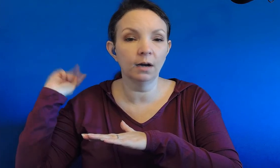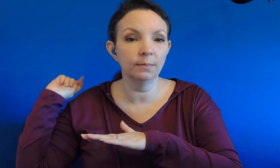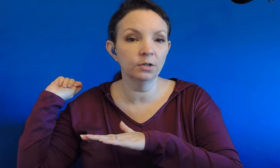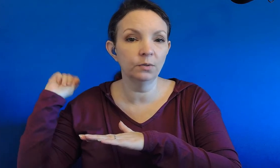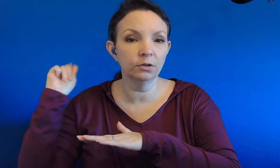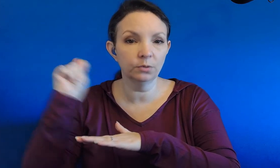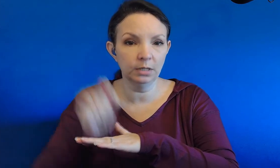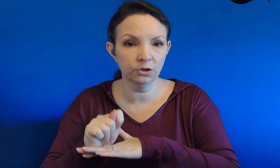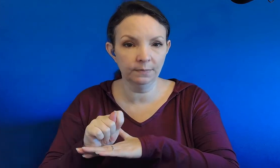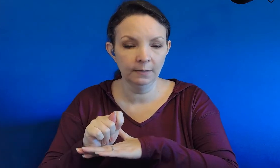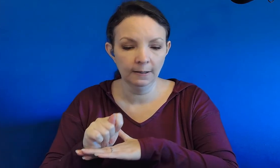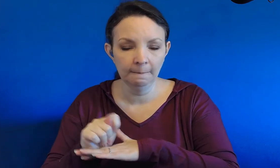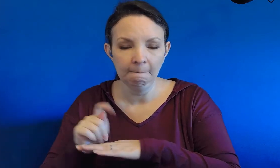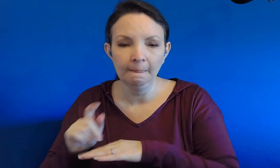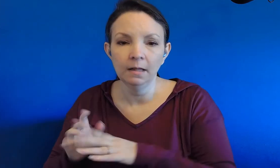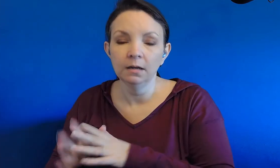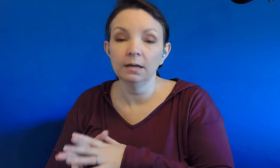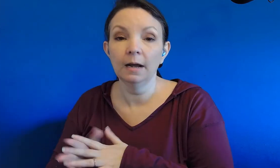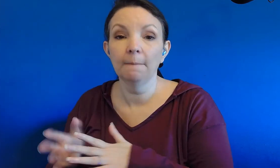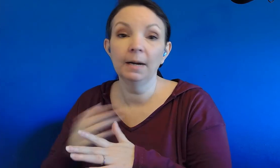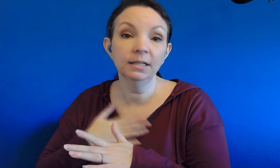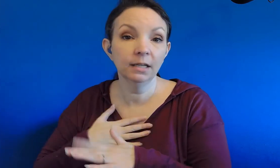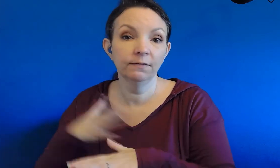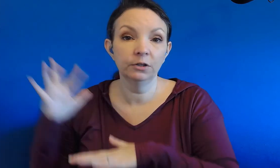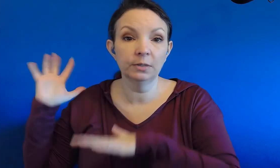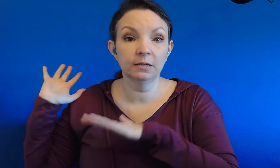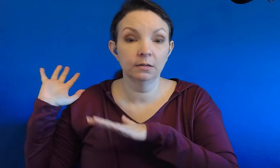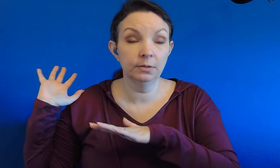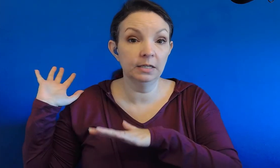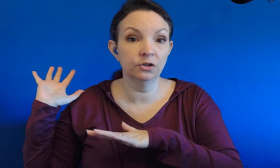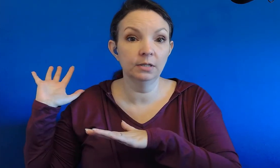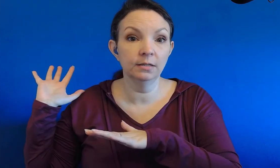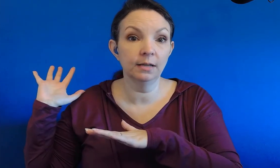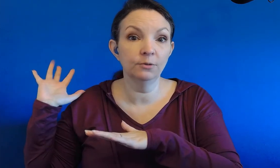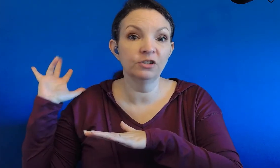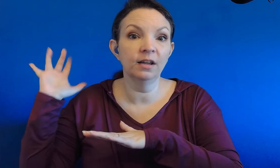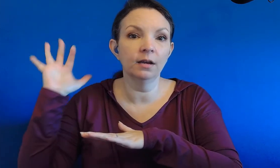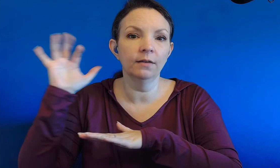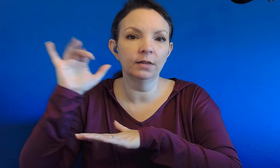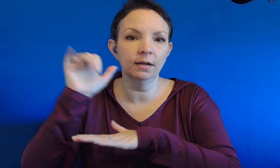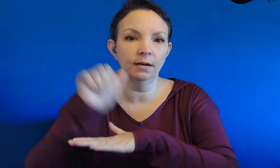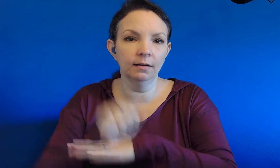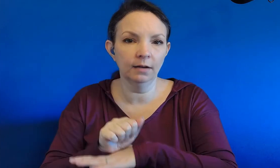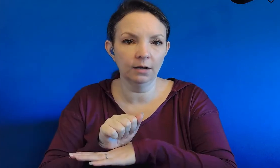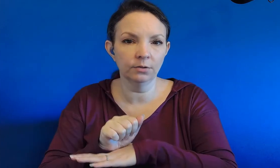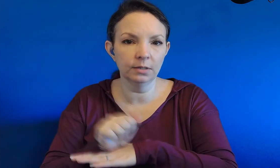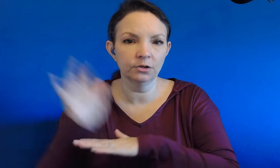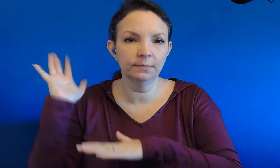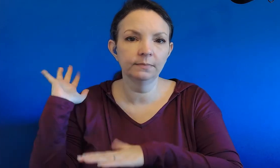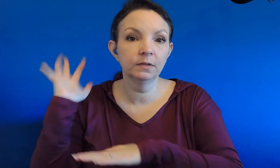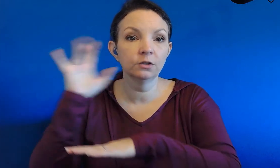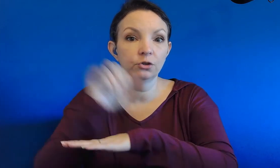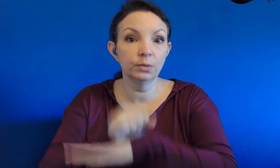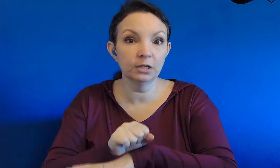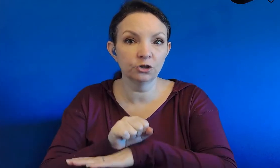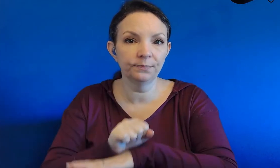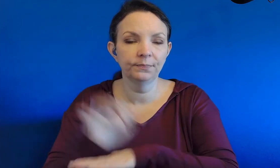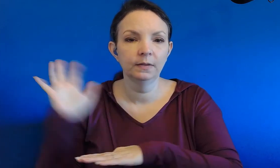go tradition. Now my sign for tradition is I'm just taking everything and I go tradition. Tradition.